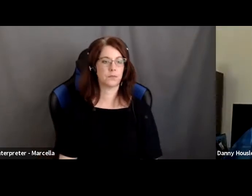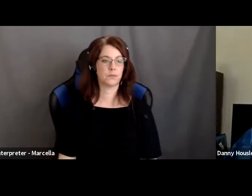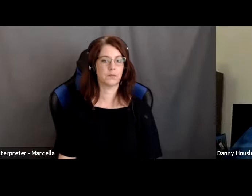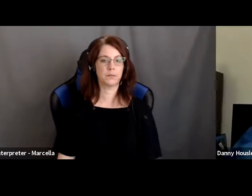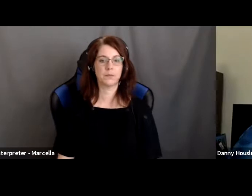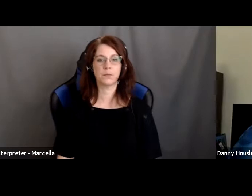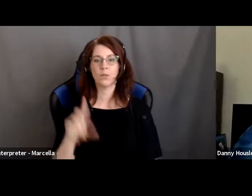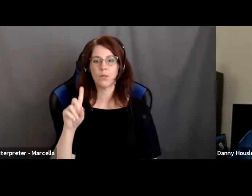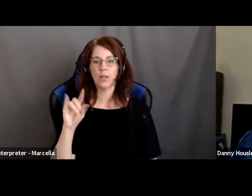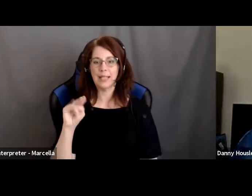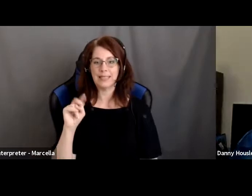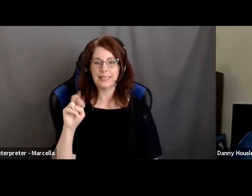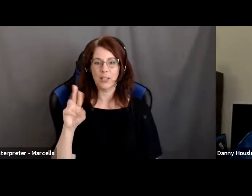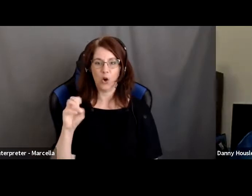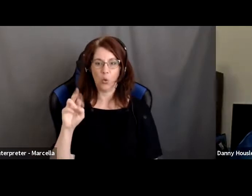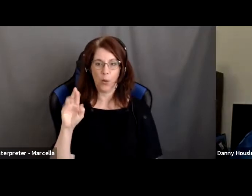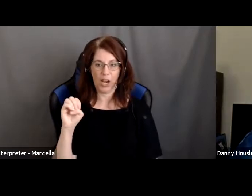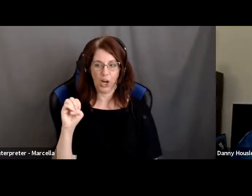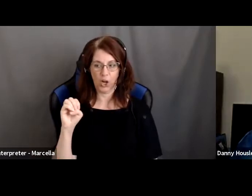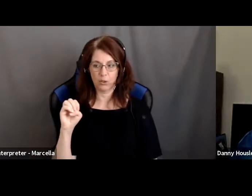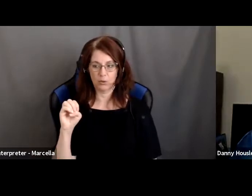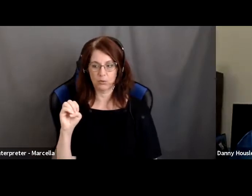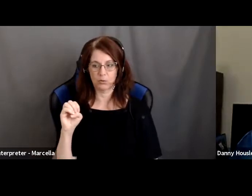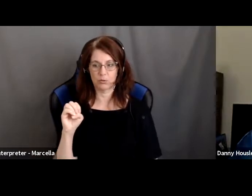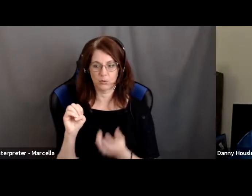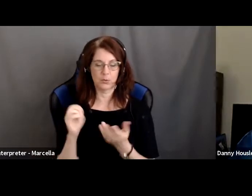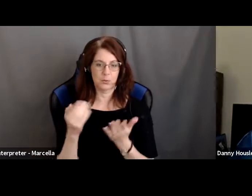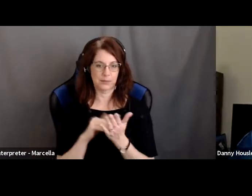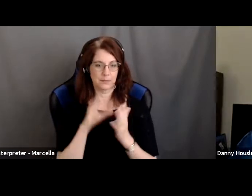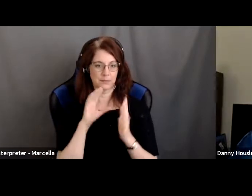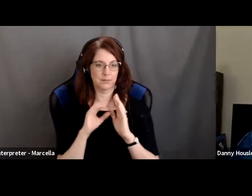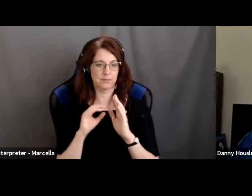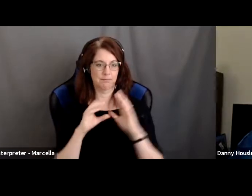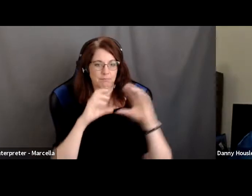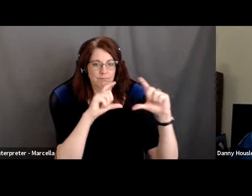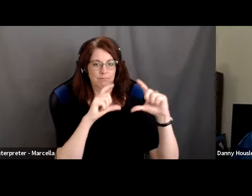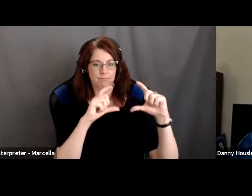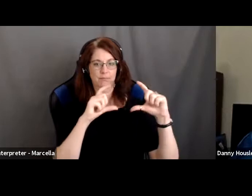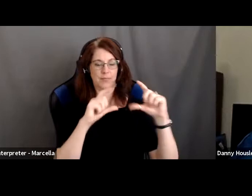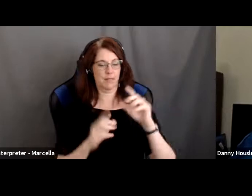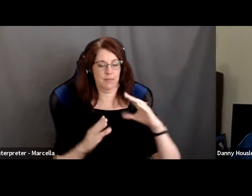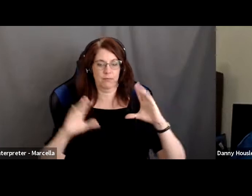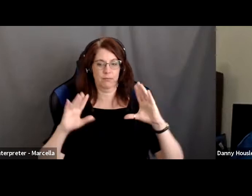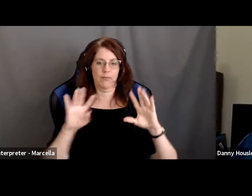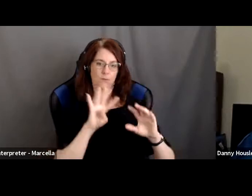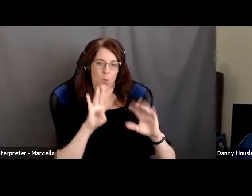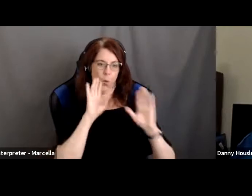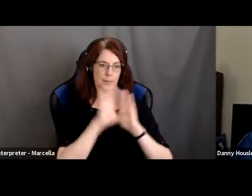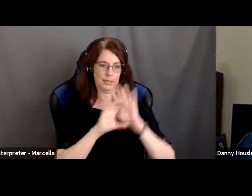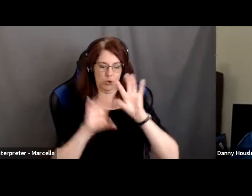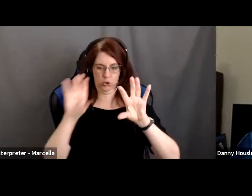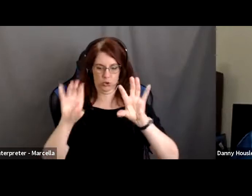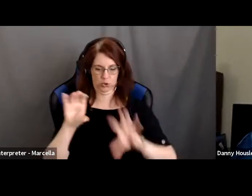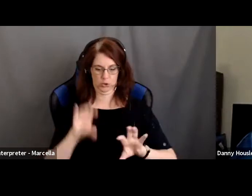So some dinnerware solutions that are up here. So we have in the upper left-hand corner, there's again 4